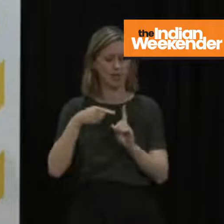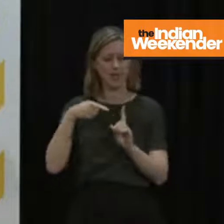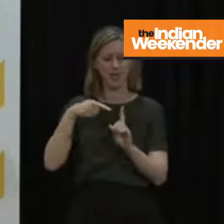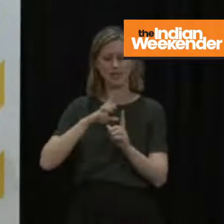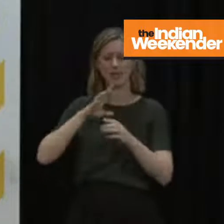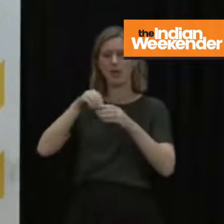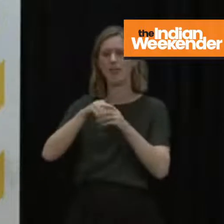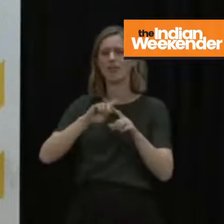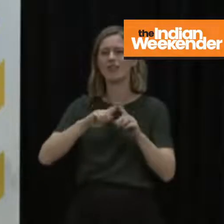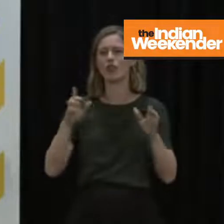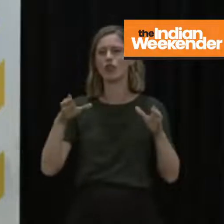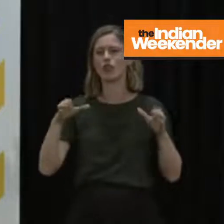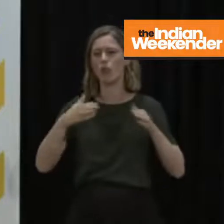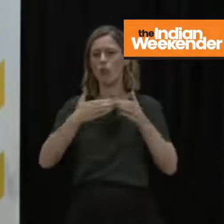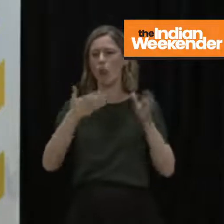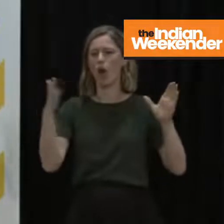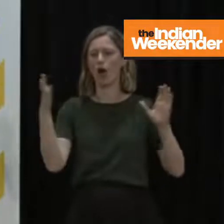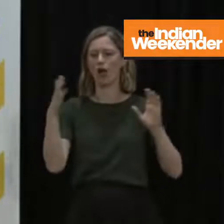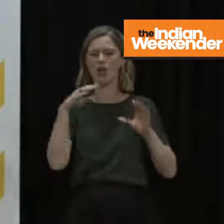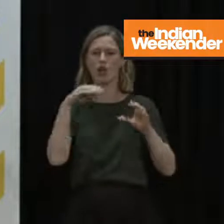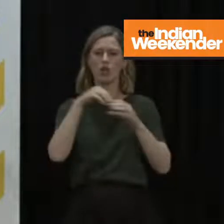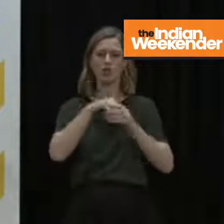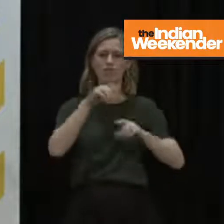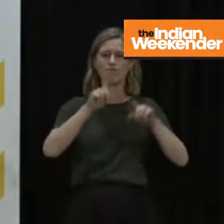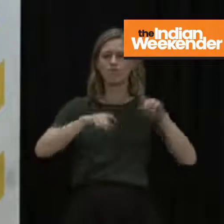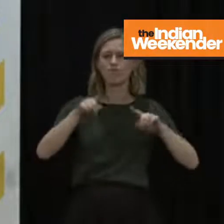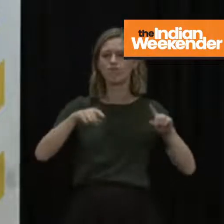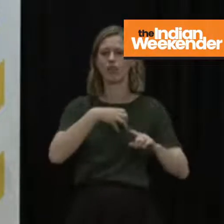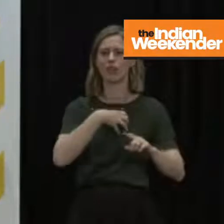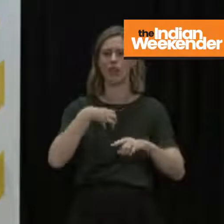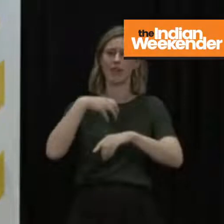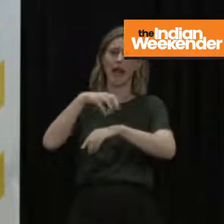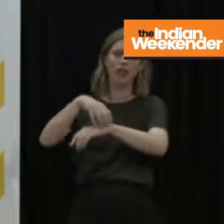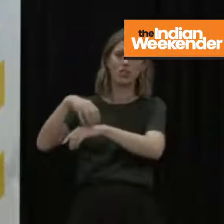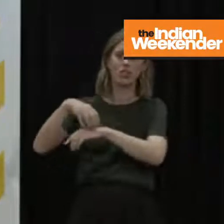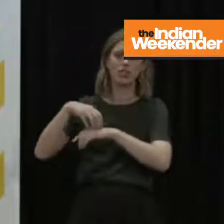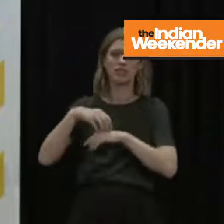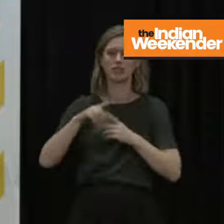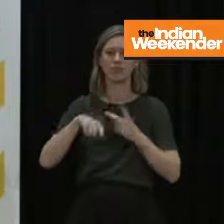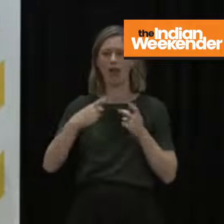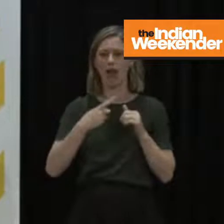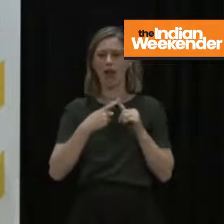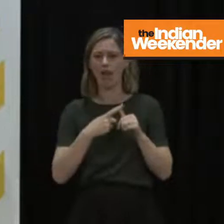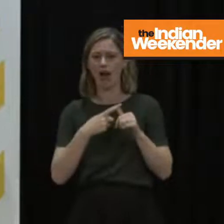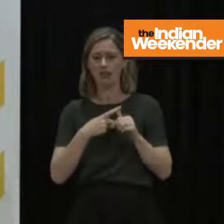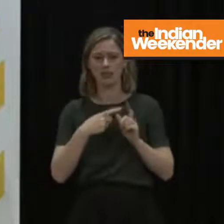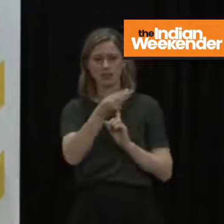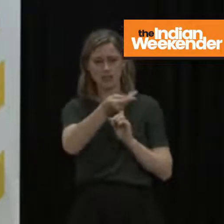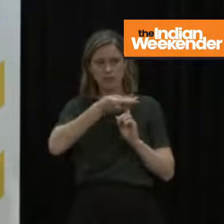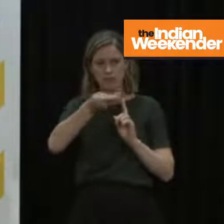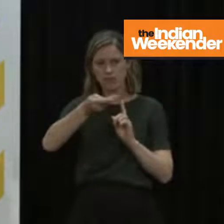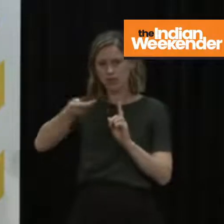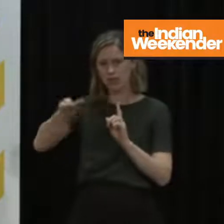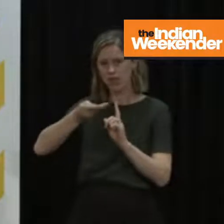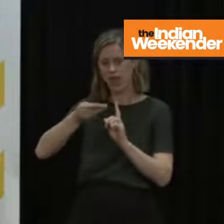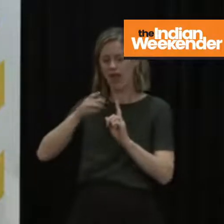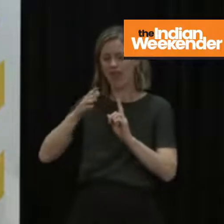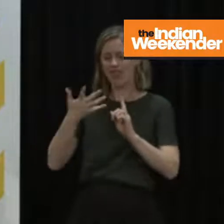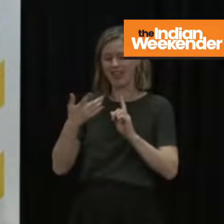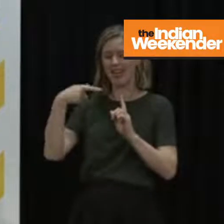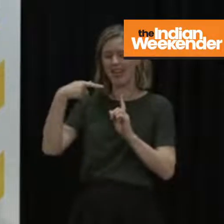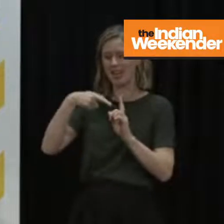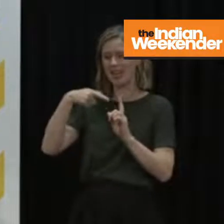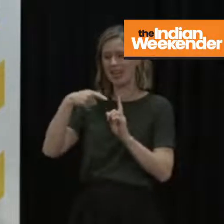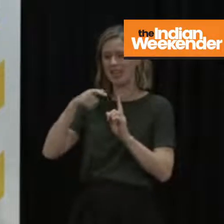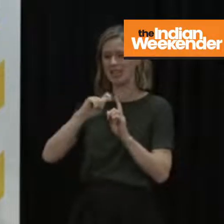part of a wider group that includes a range of different government agencies and other advisors, and then he in